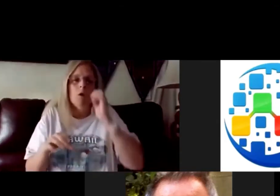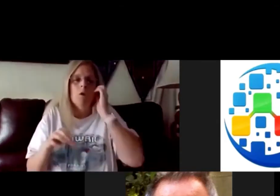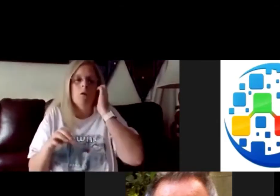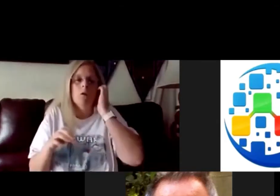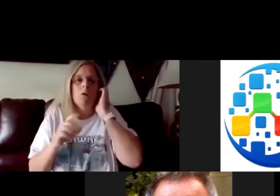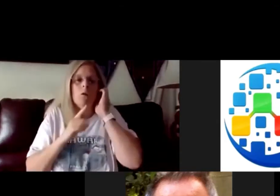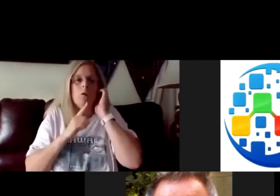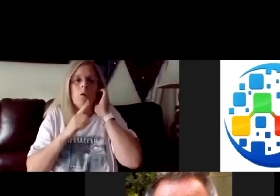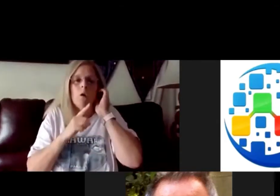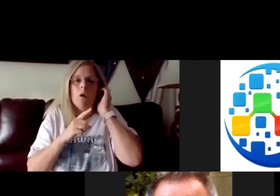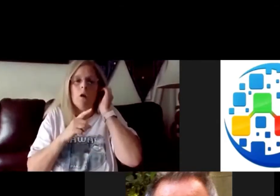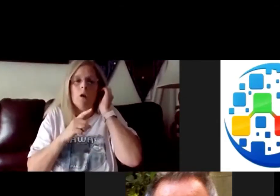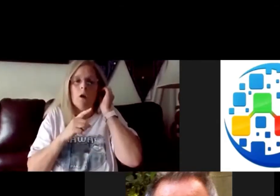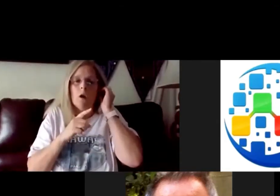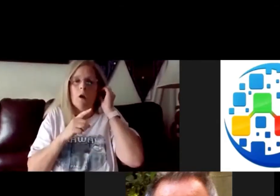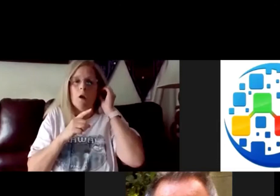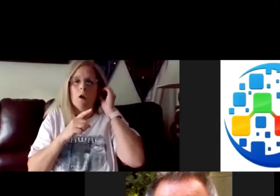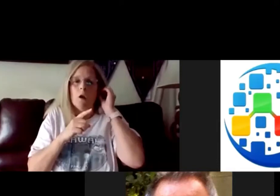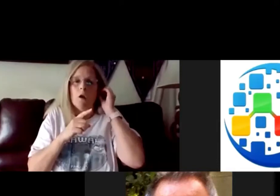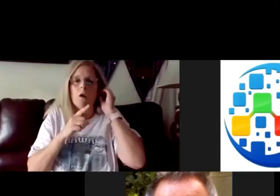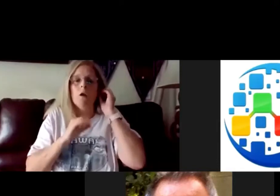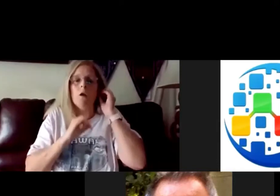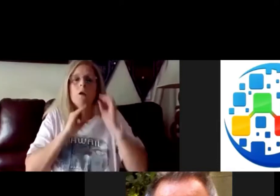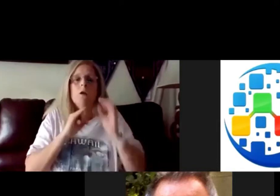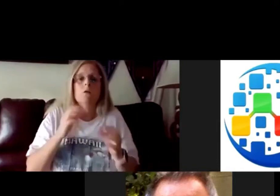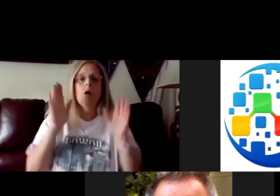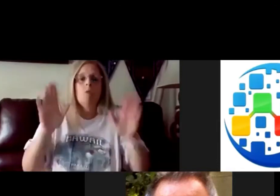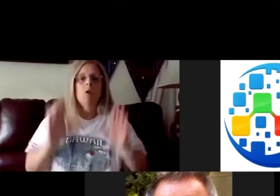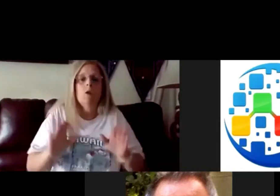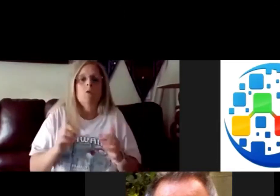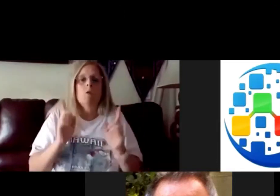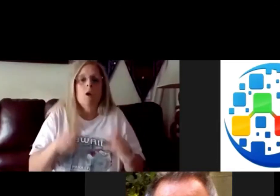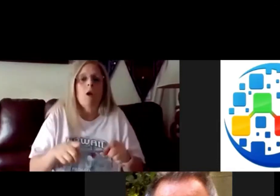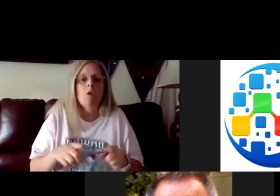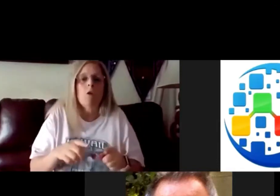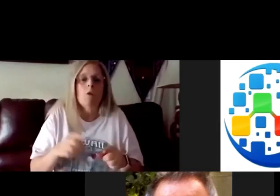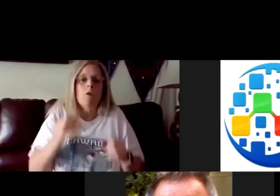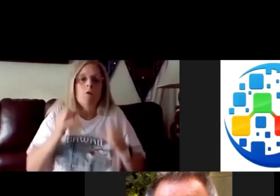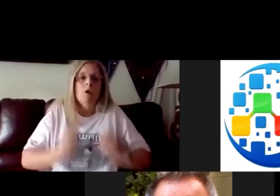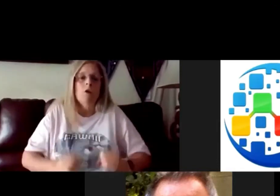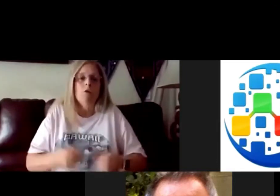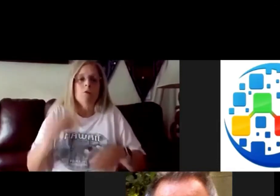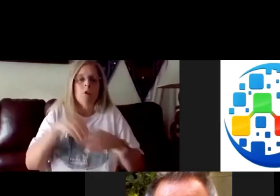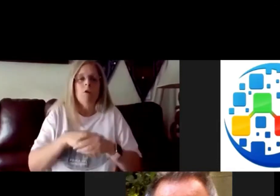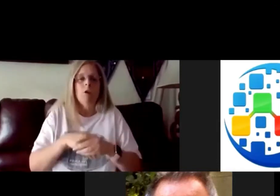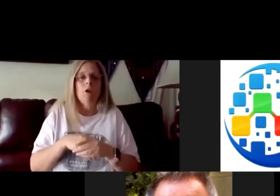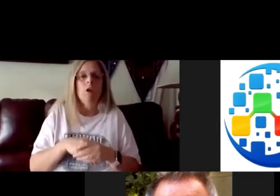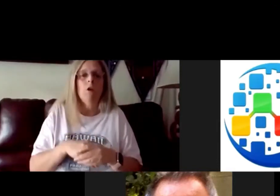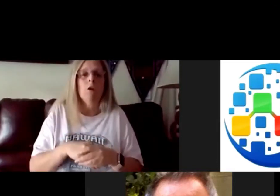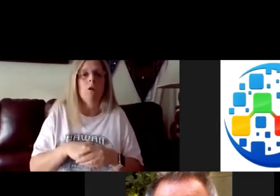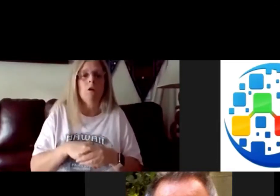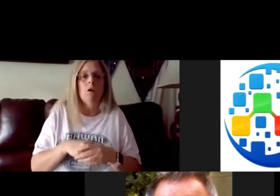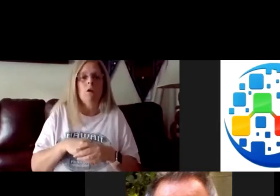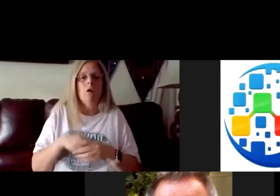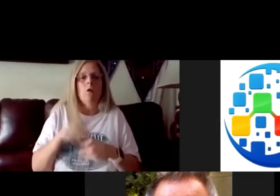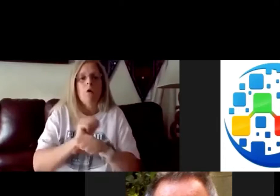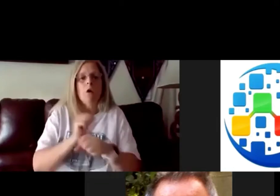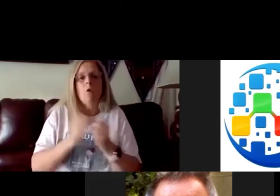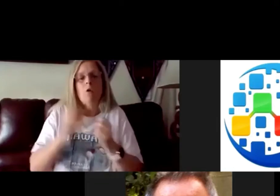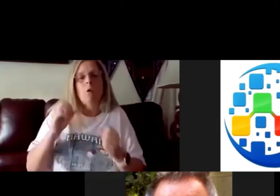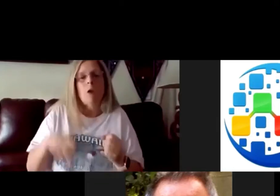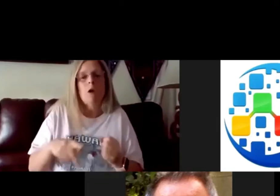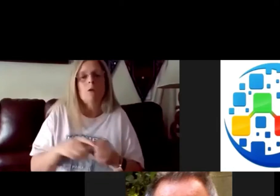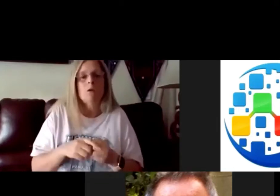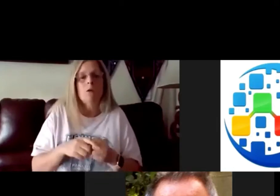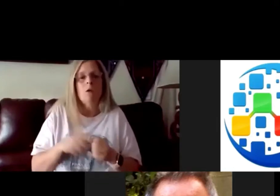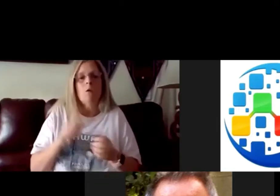is amazing what's going to be happening to those individuals that are coming in and participating with Onpassive, and what's going to happen to your